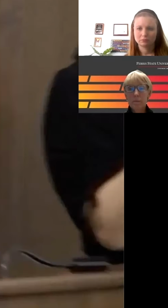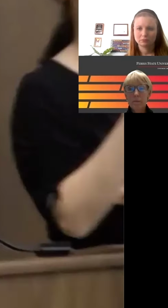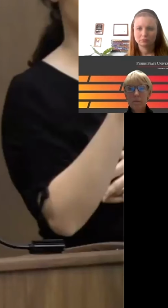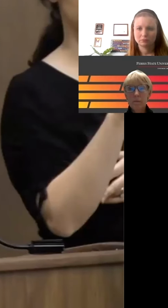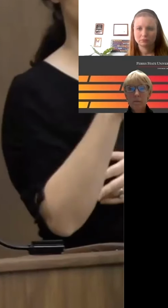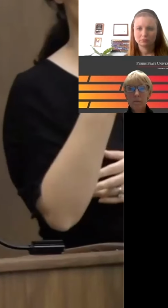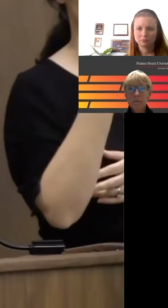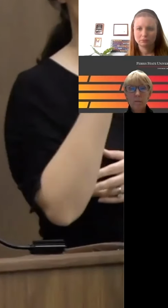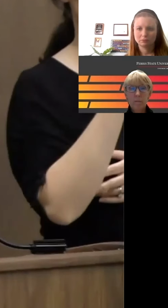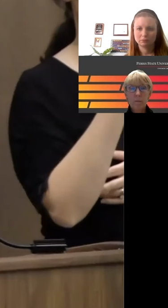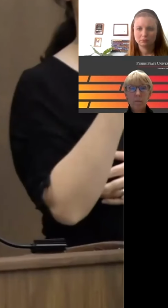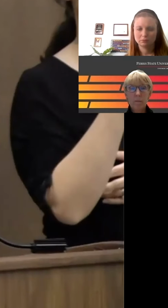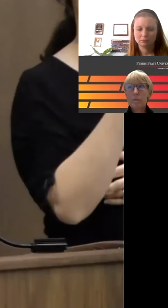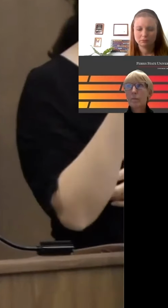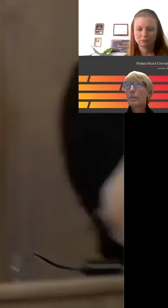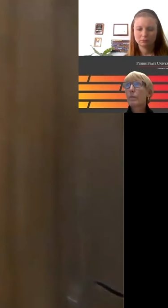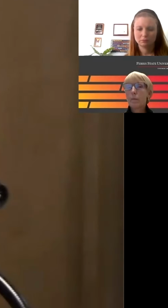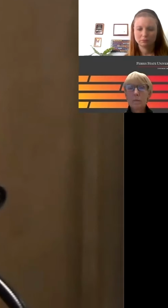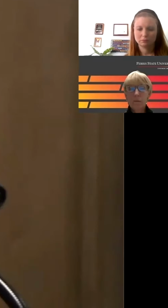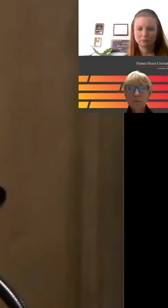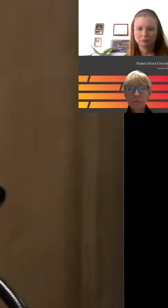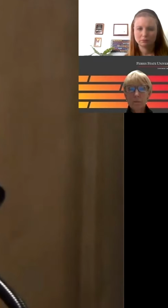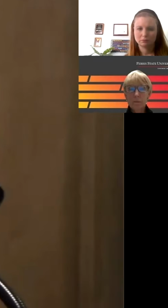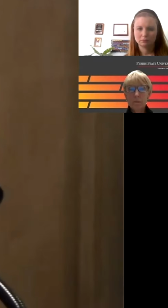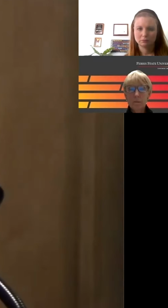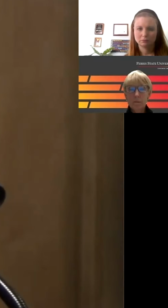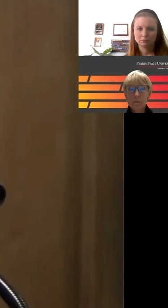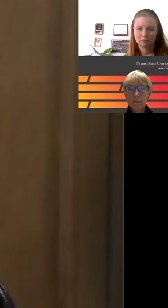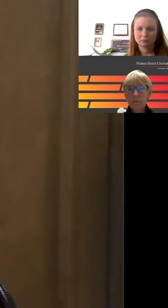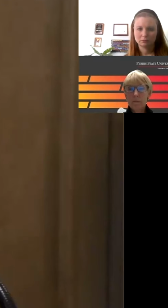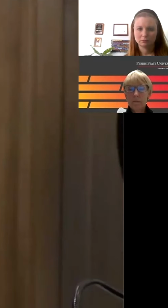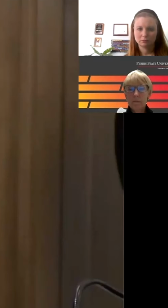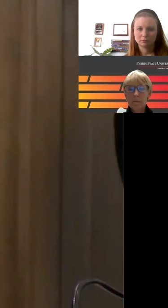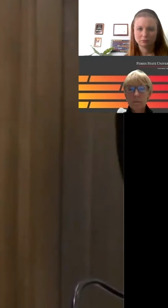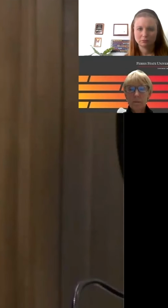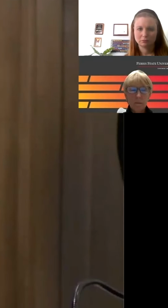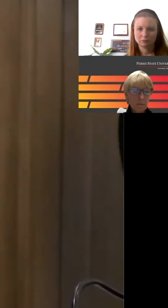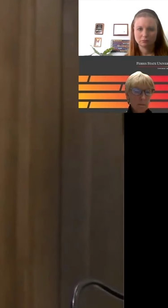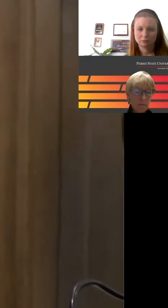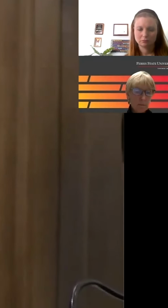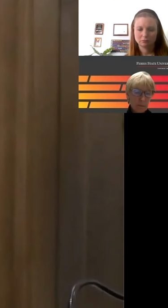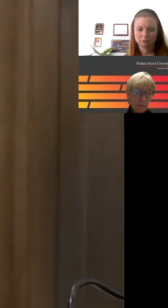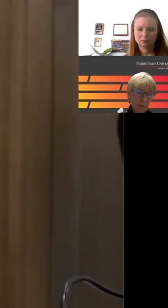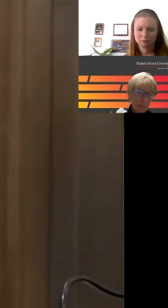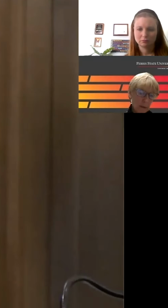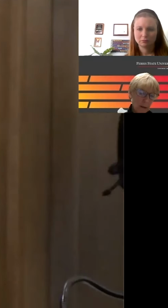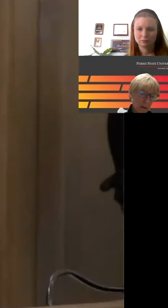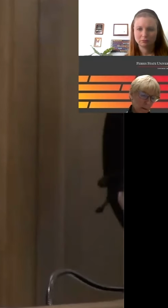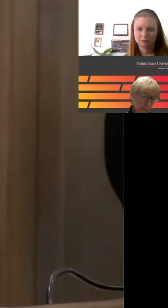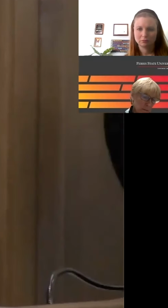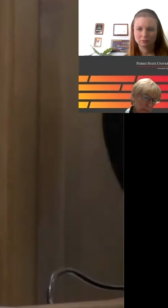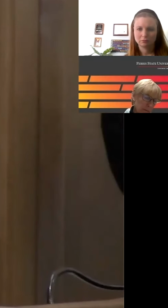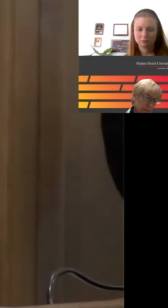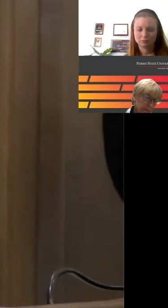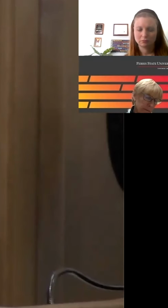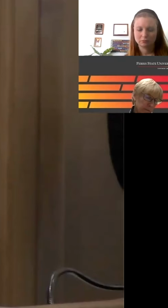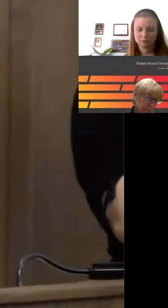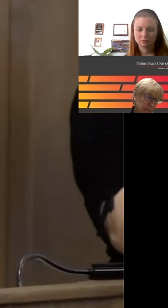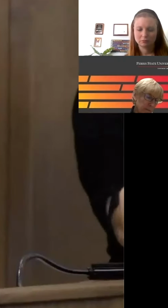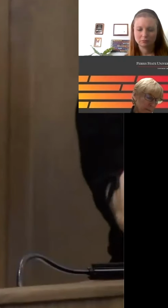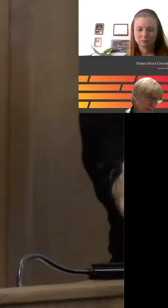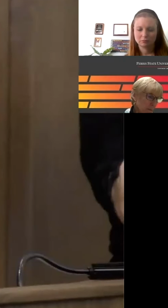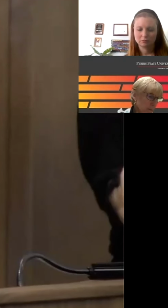This is a section from the address that Governor Woodbridge N. Ferris gave at the Lincoln Jubilee for Michigan Day on